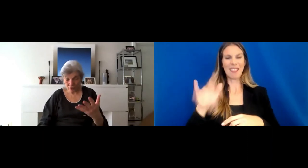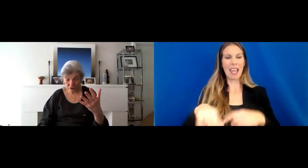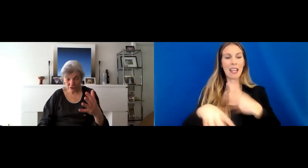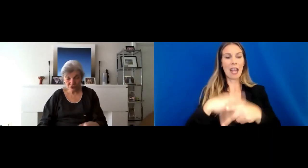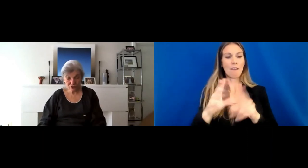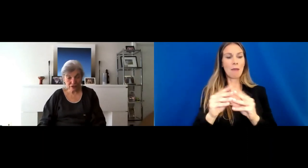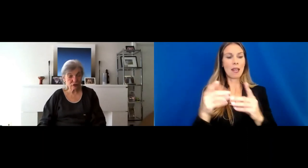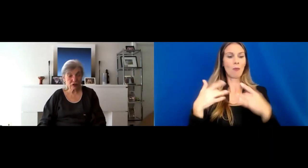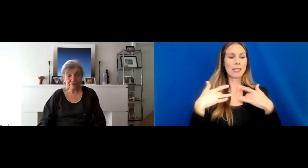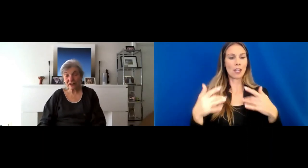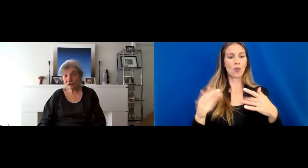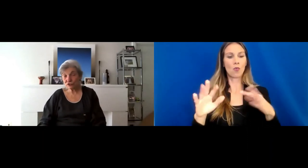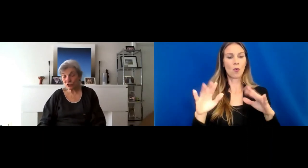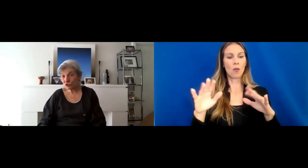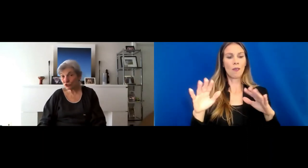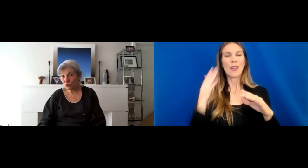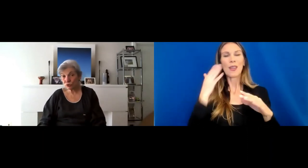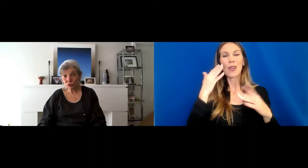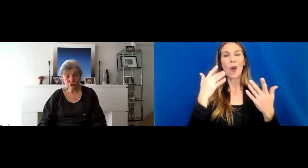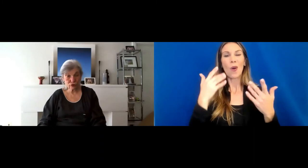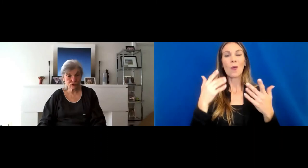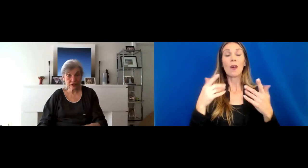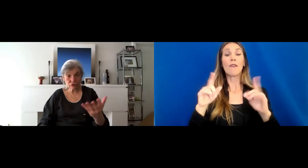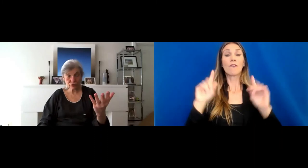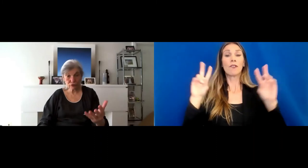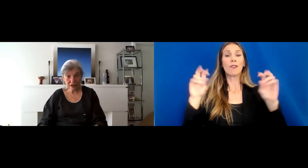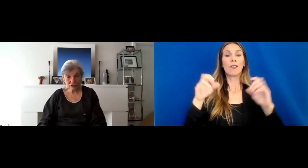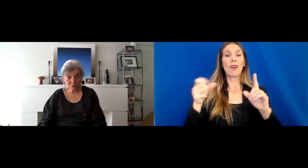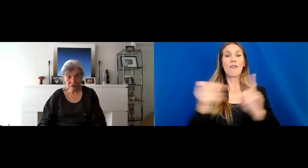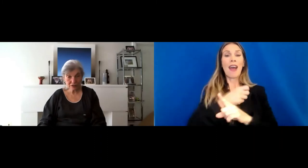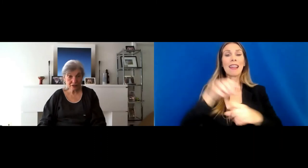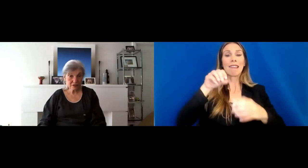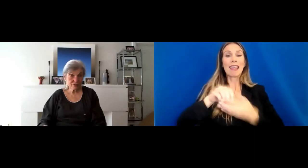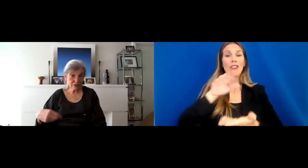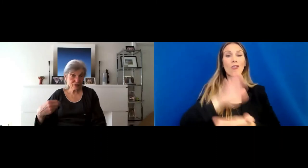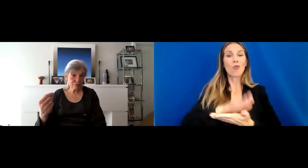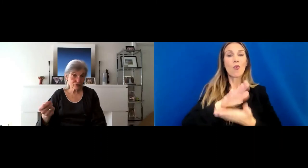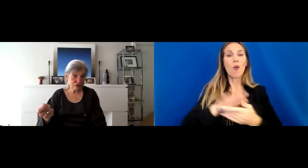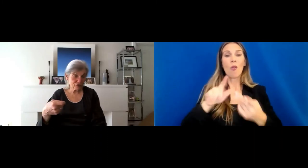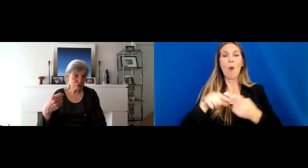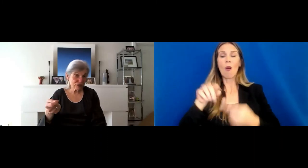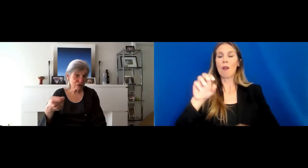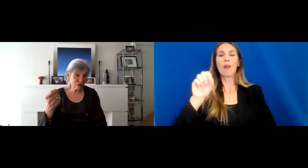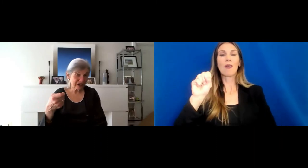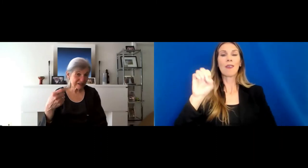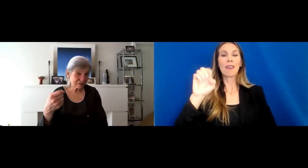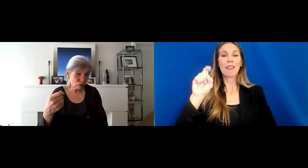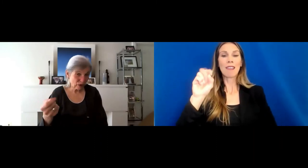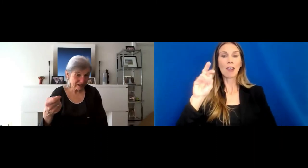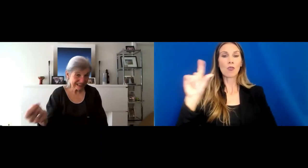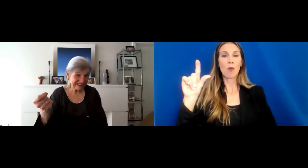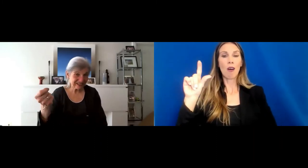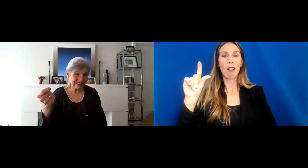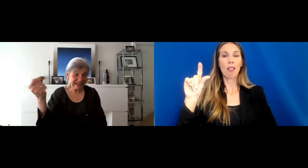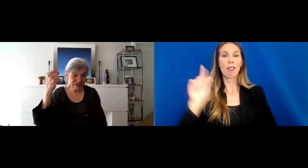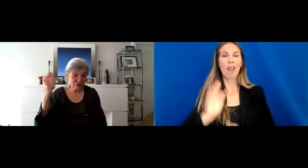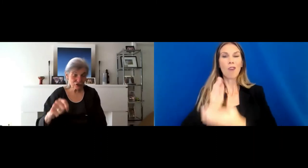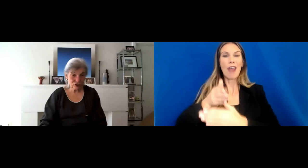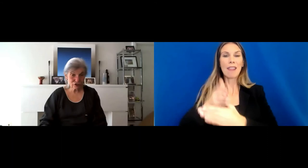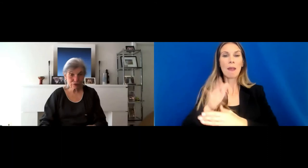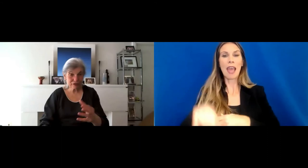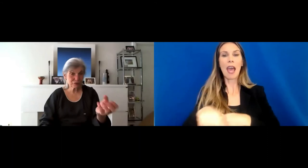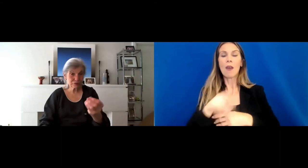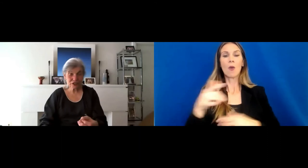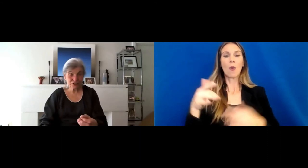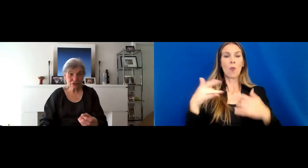we've done several on violence in the schools or sexual harassment, then the presenters, we do kind of quick lightning